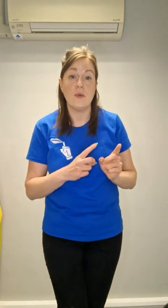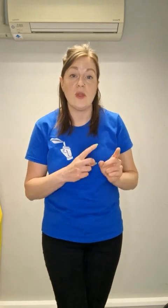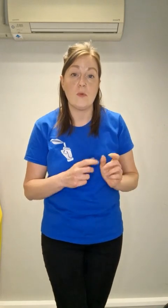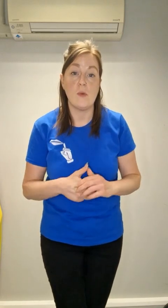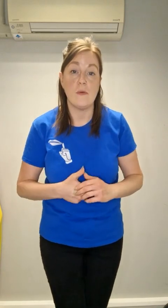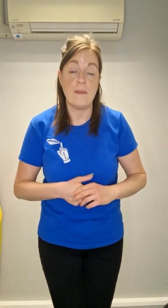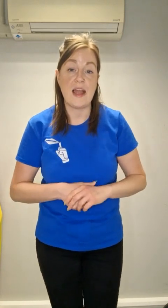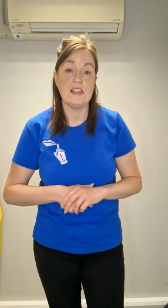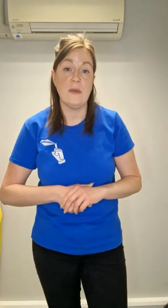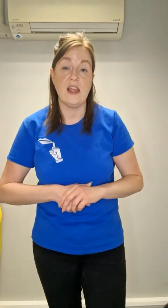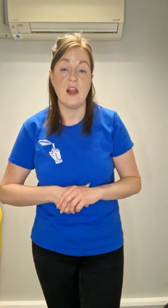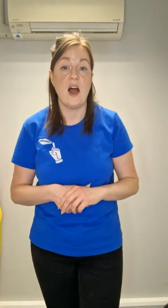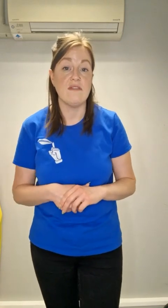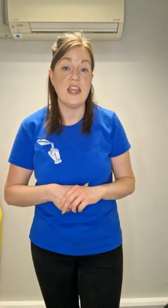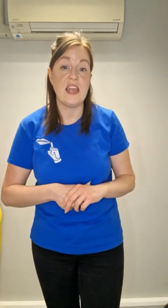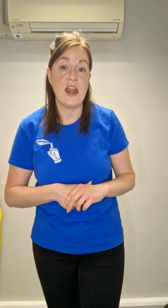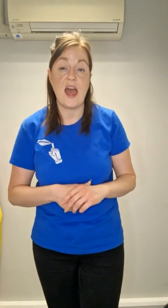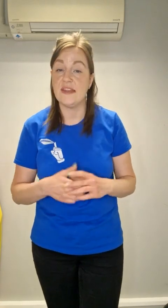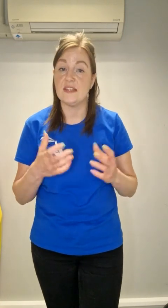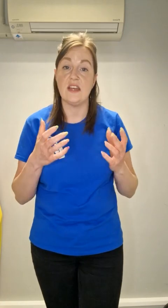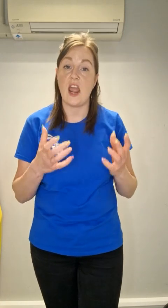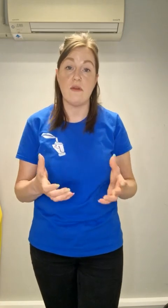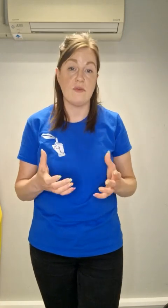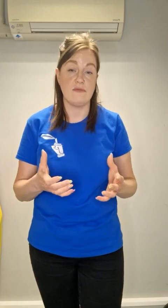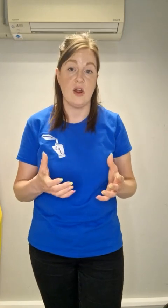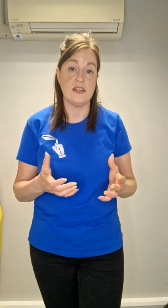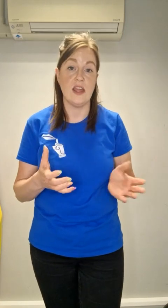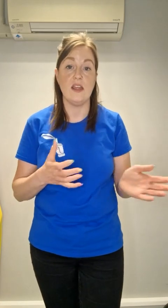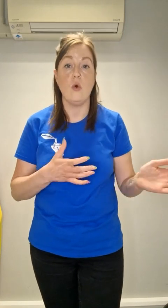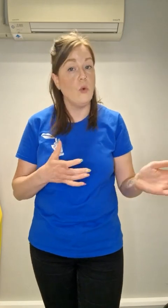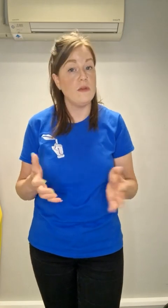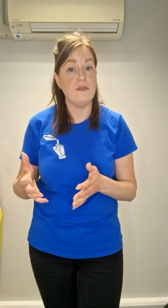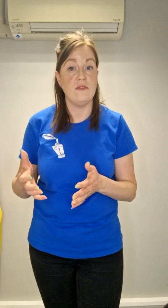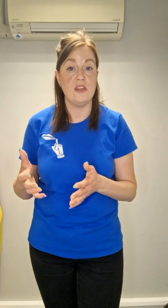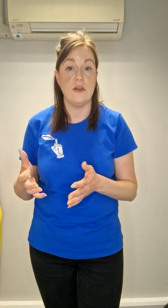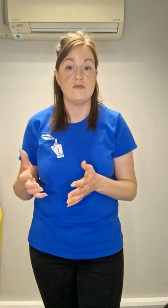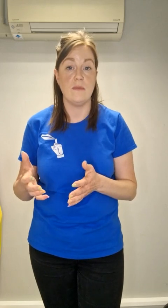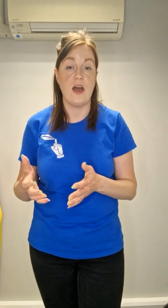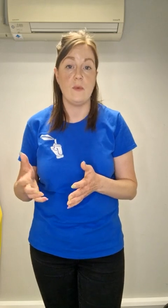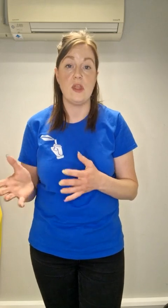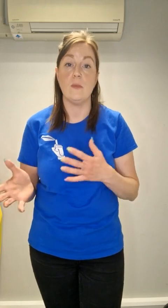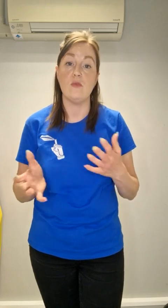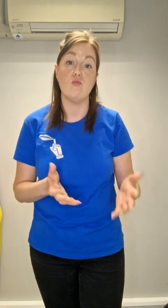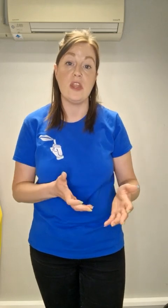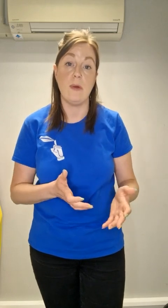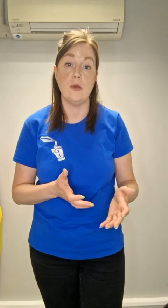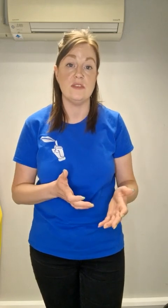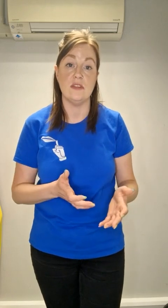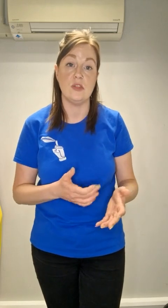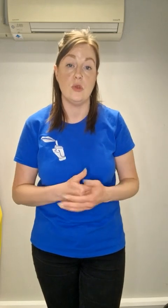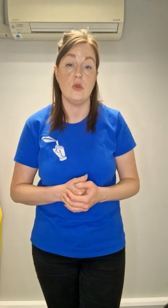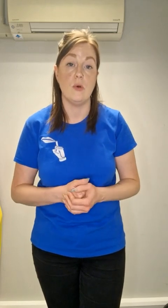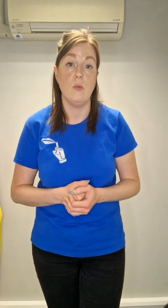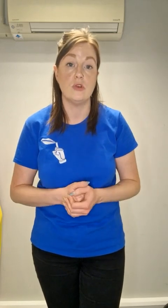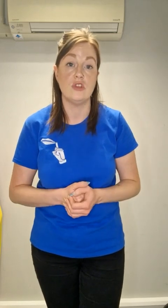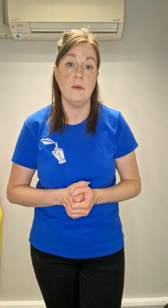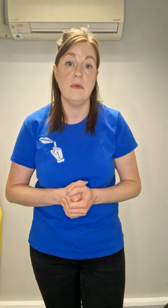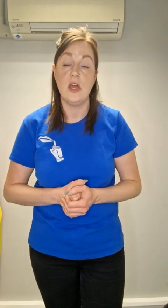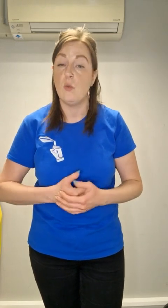week we will be back to being live again. And as I said, every Friday all of the videos from that week will be reposted so that you can watch them